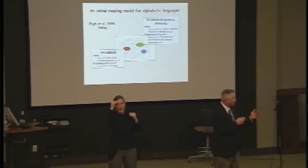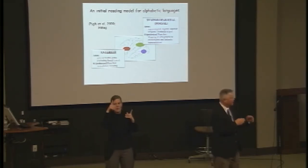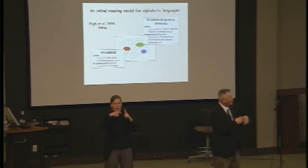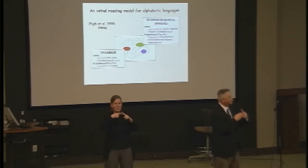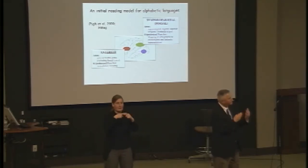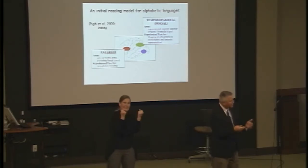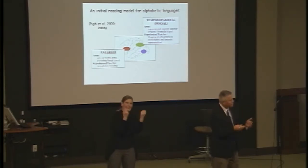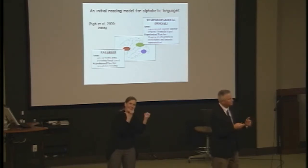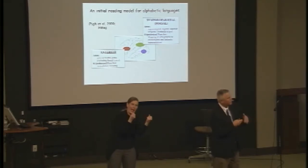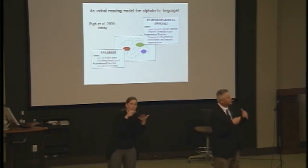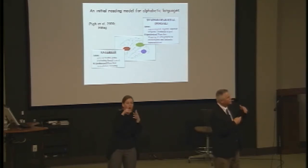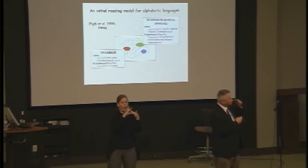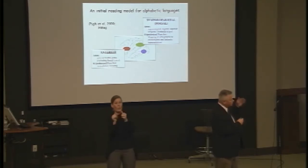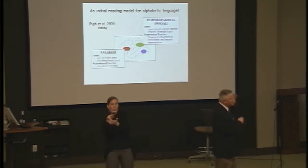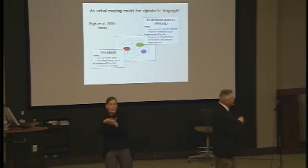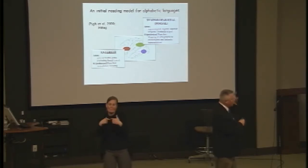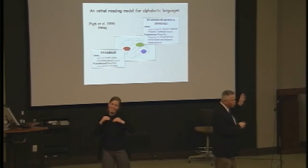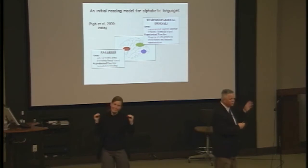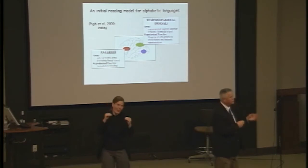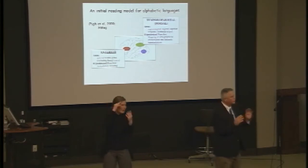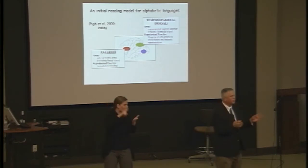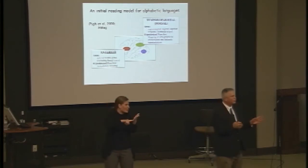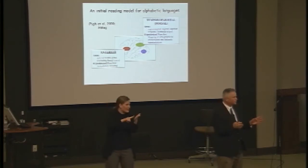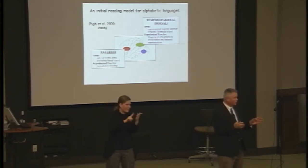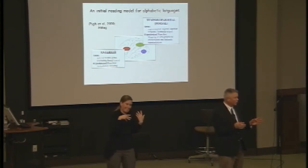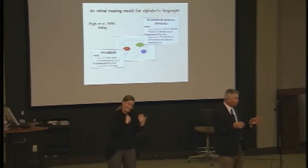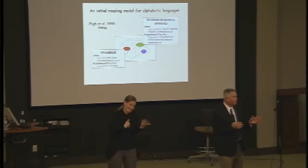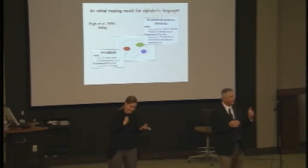and reading as a foundation to see if it holds or